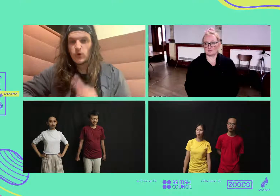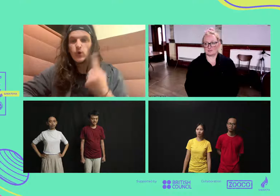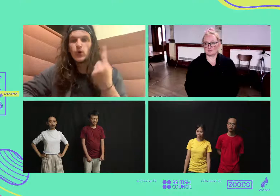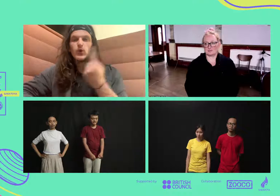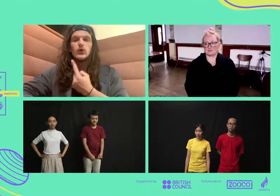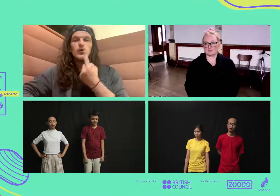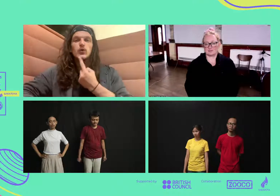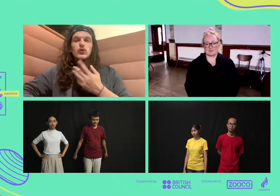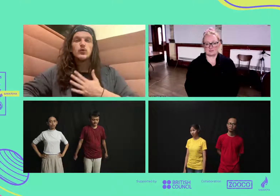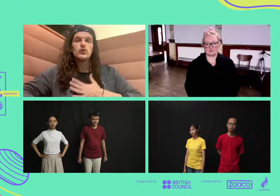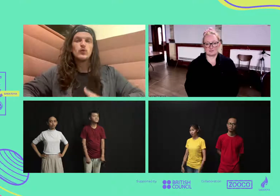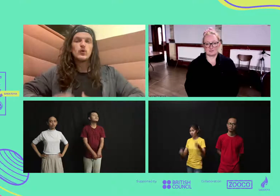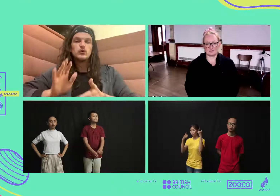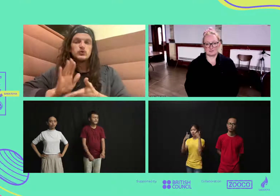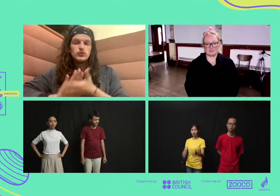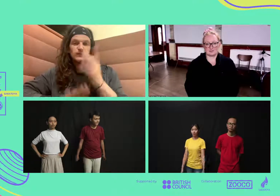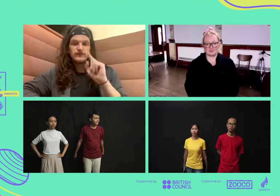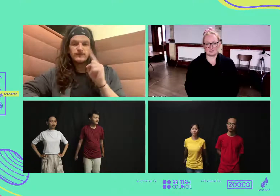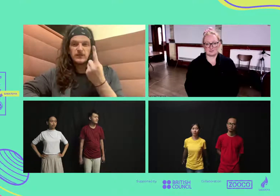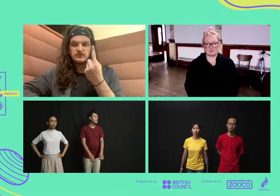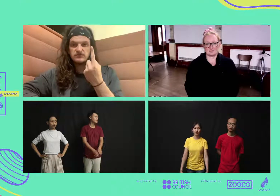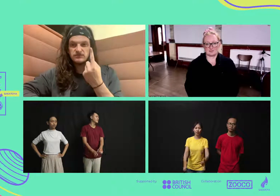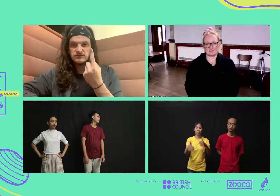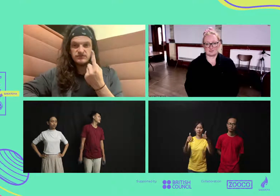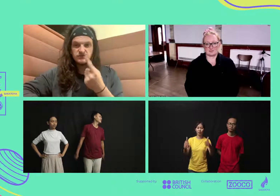fine. Okay?